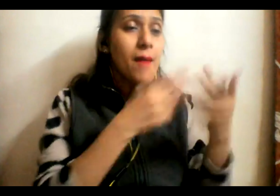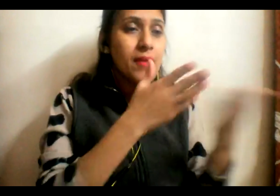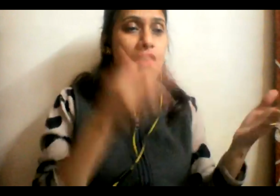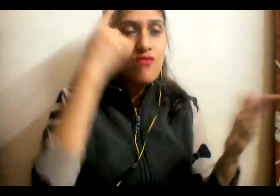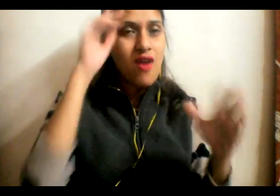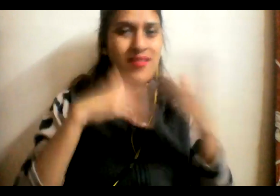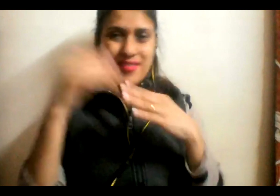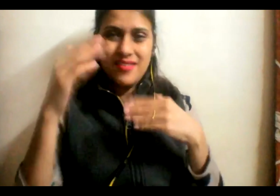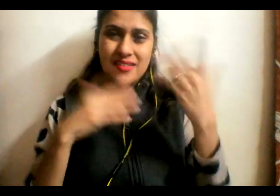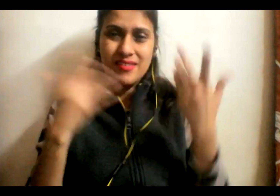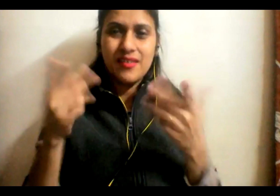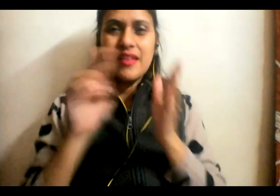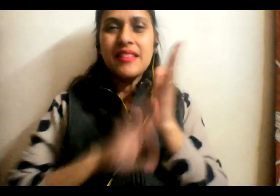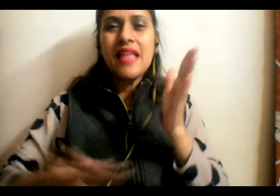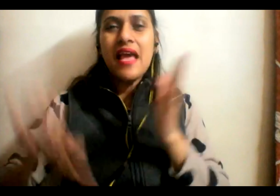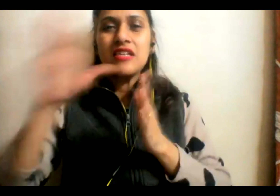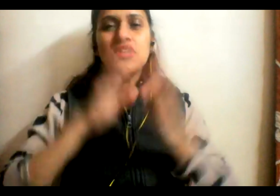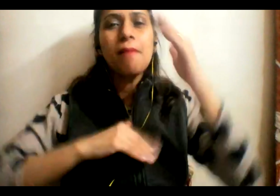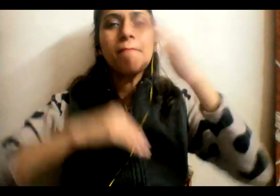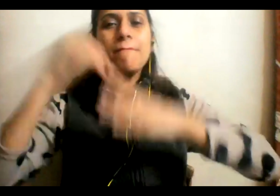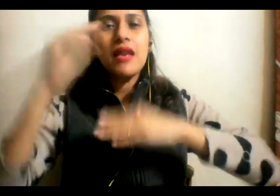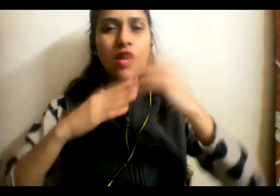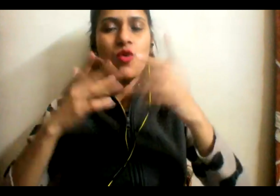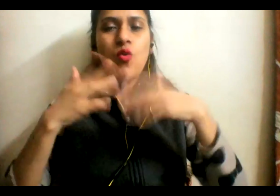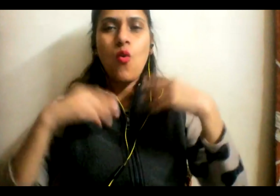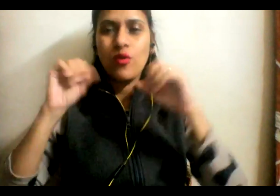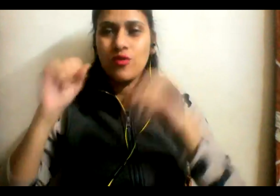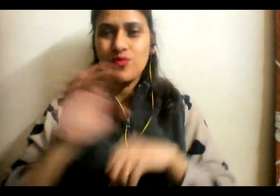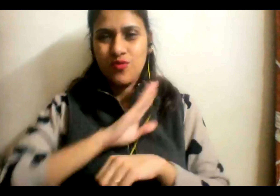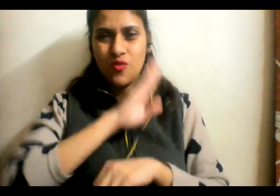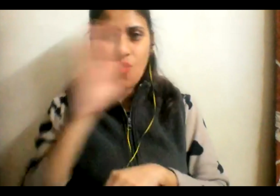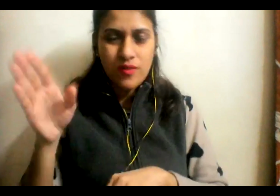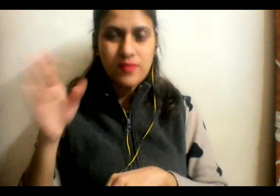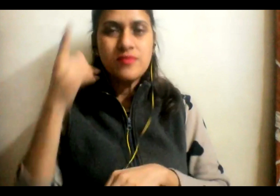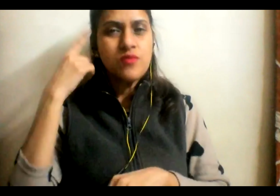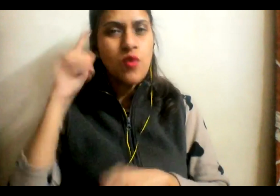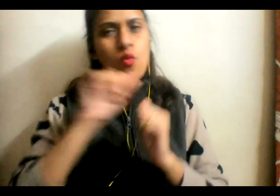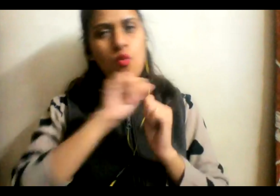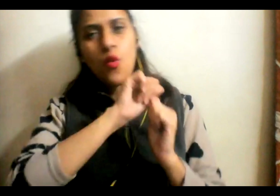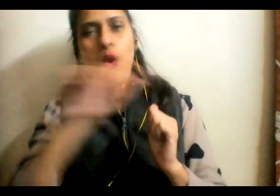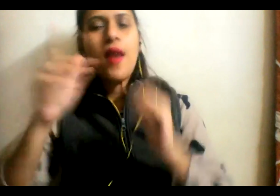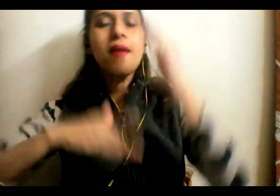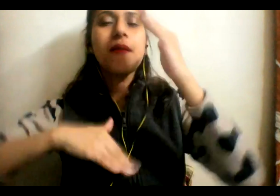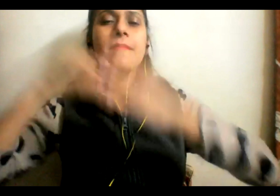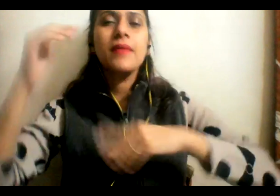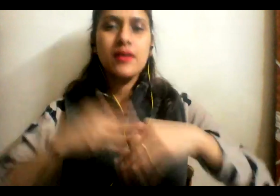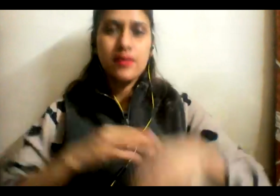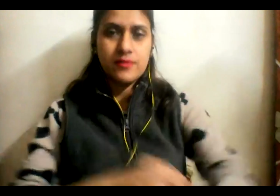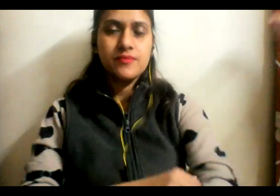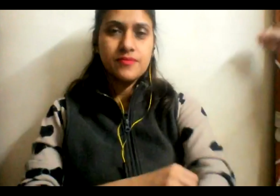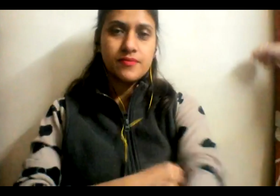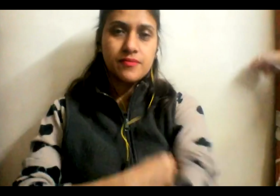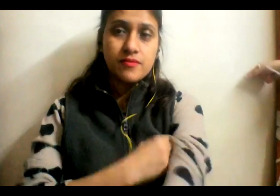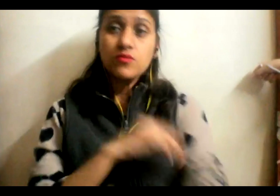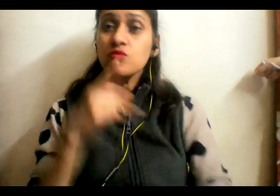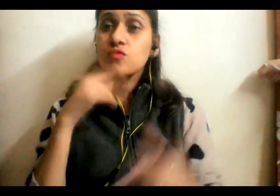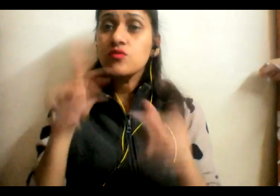Building Code, and National Building Code provisions are meant for all buildings of which are